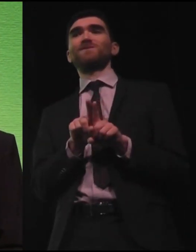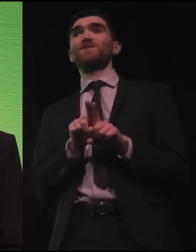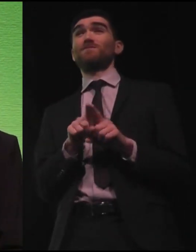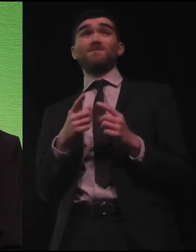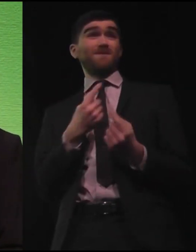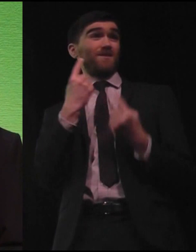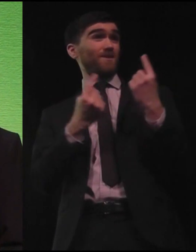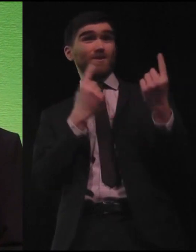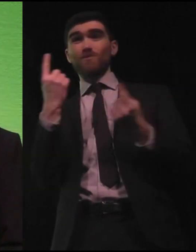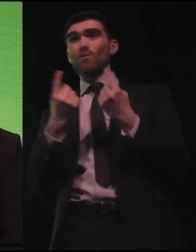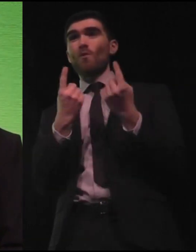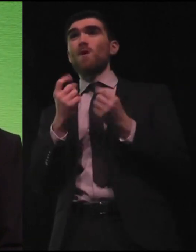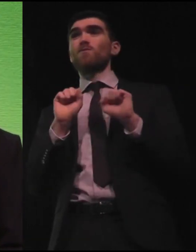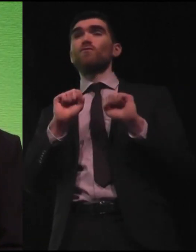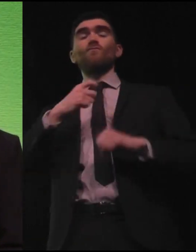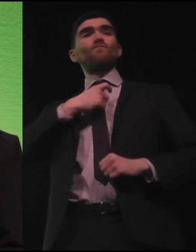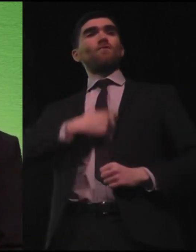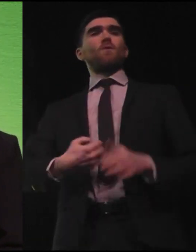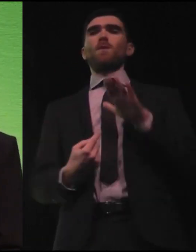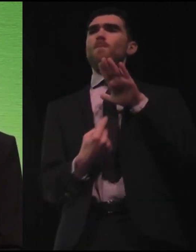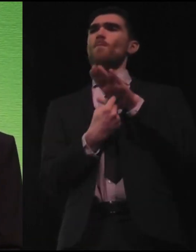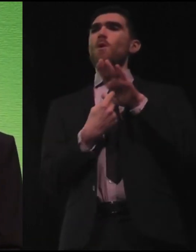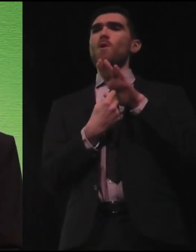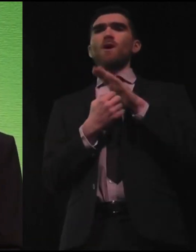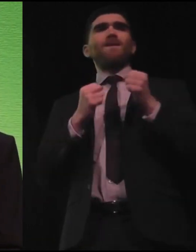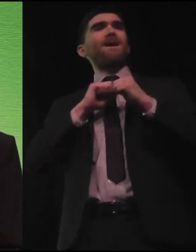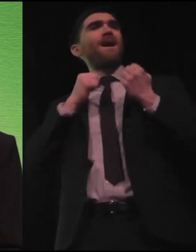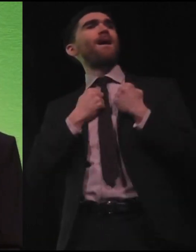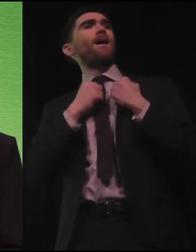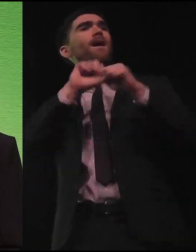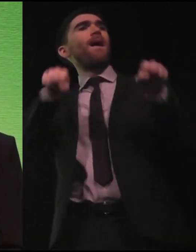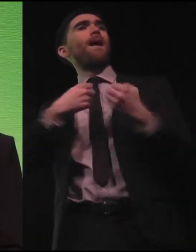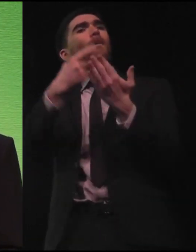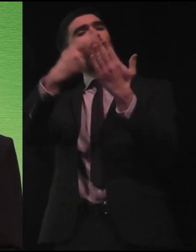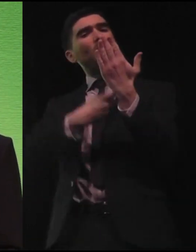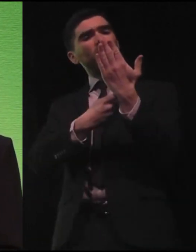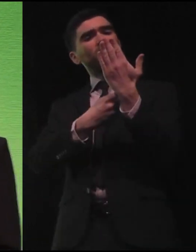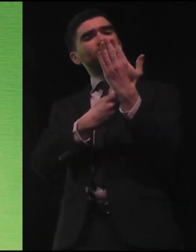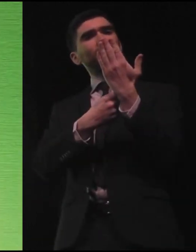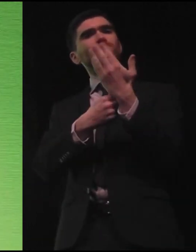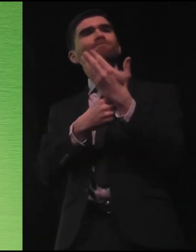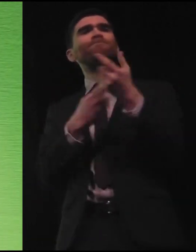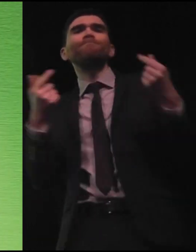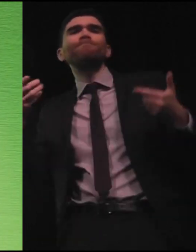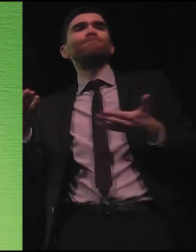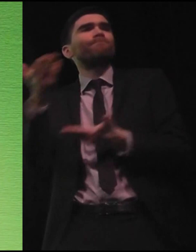our direction, and building our campaign in the weeks to come.